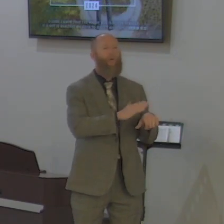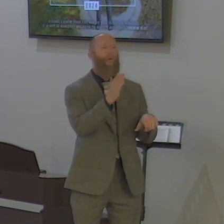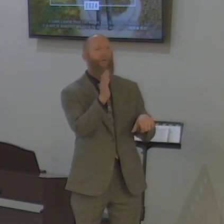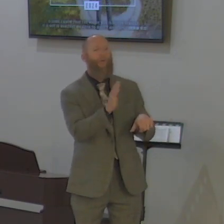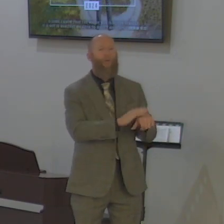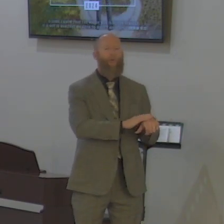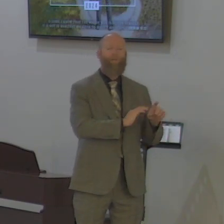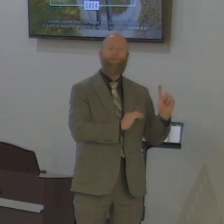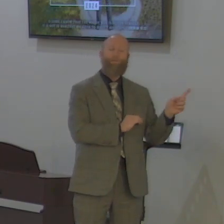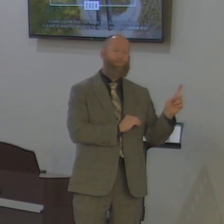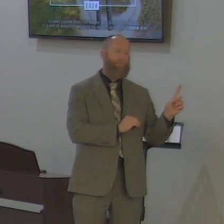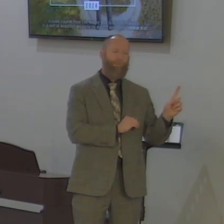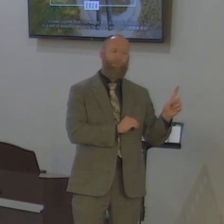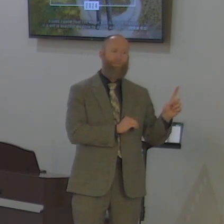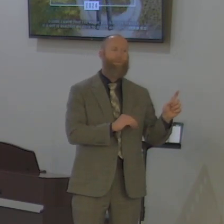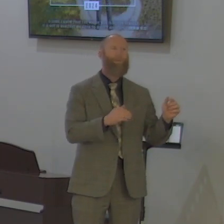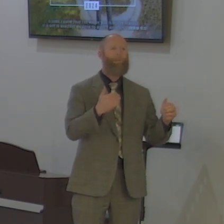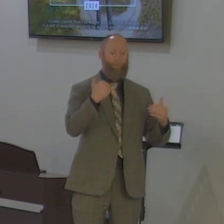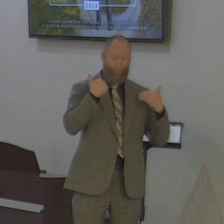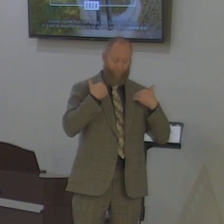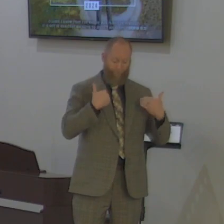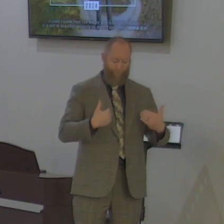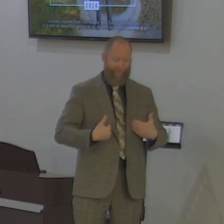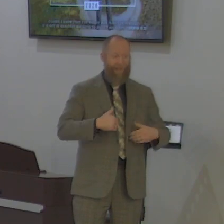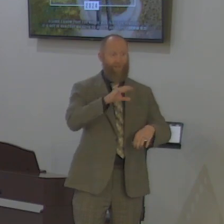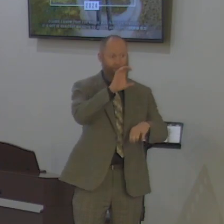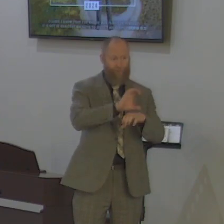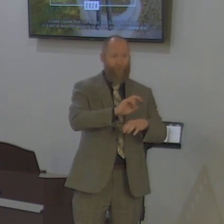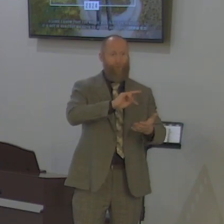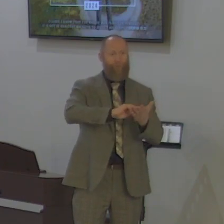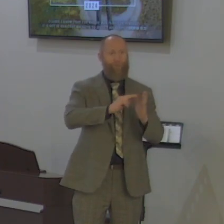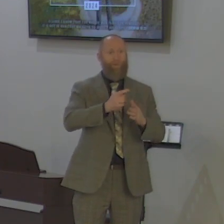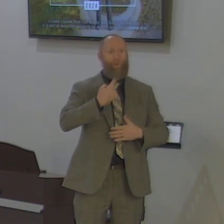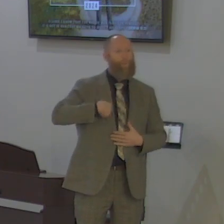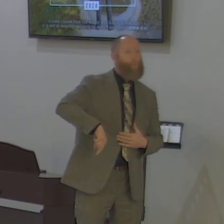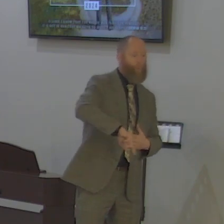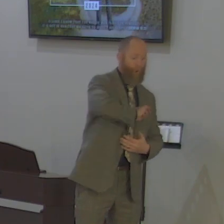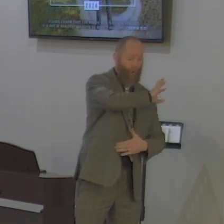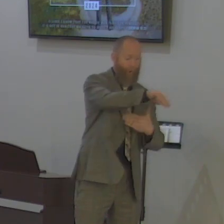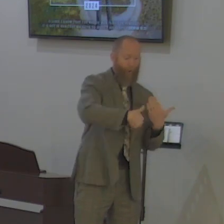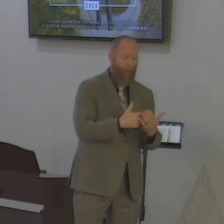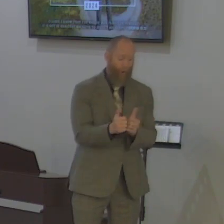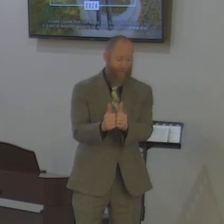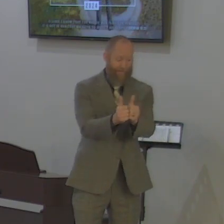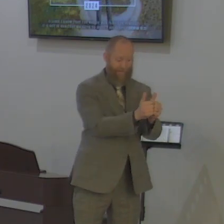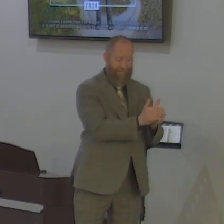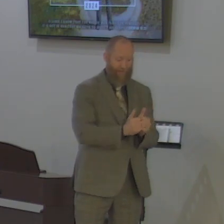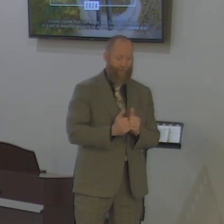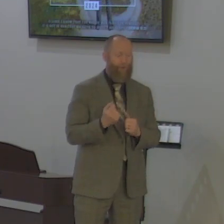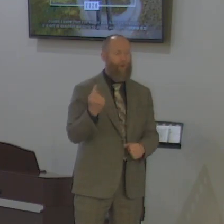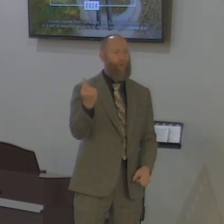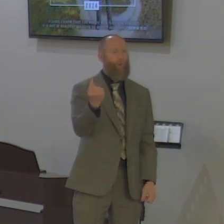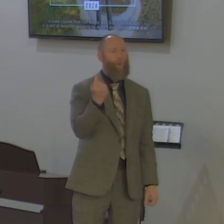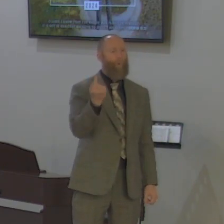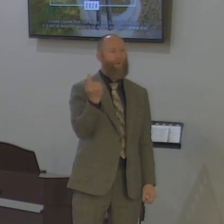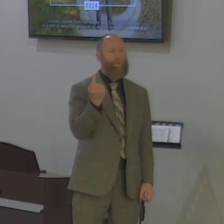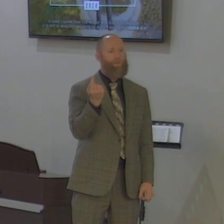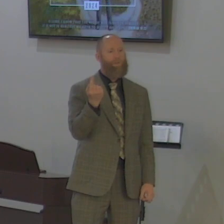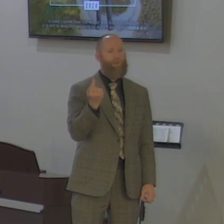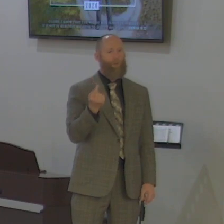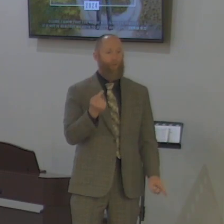the body in Scripture and imagined a part-time heart. Anybody want one of those?